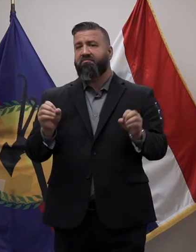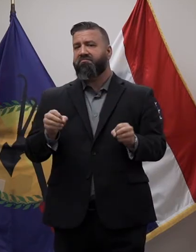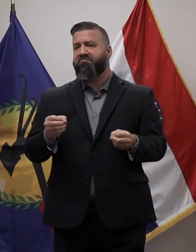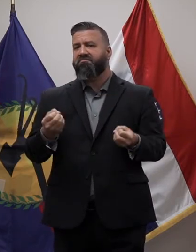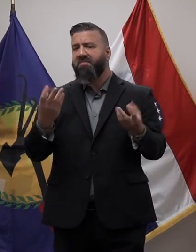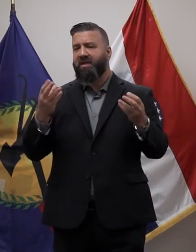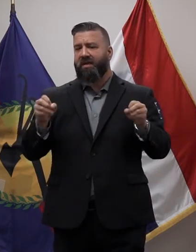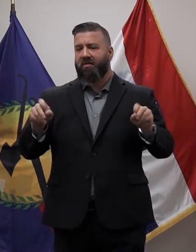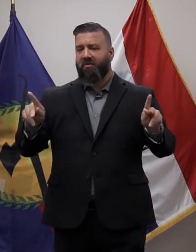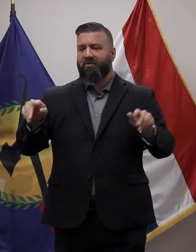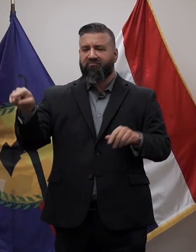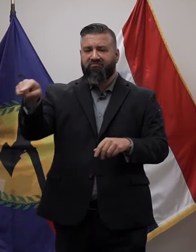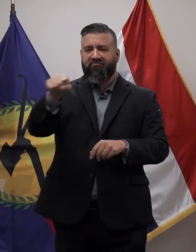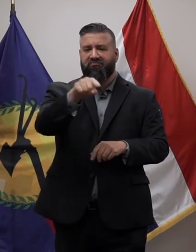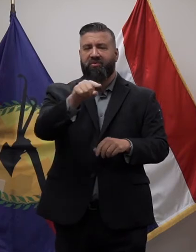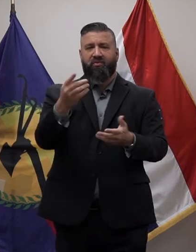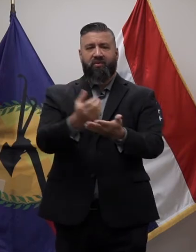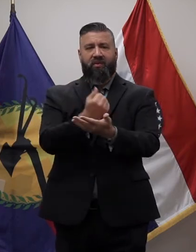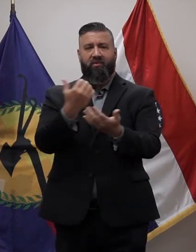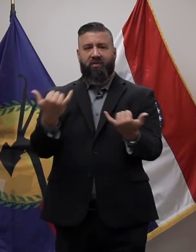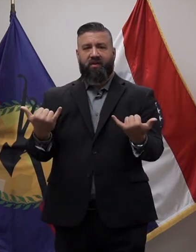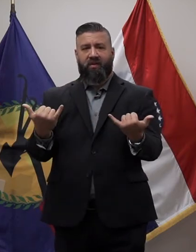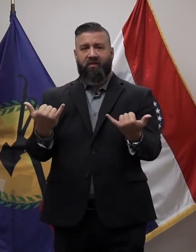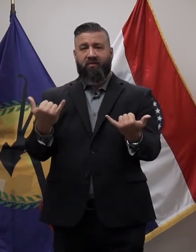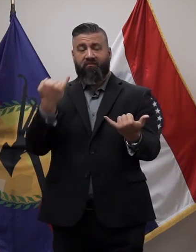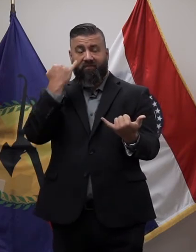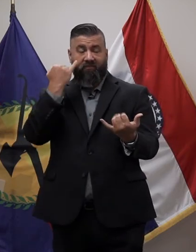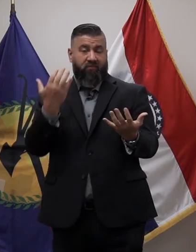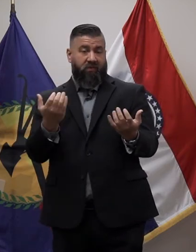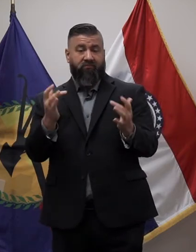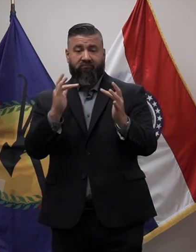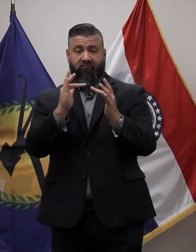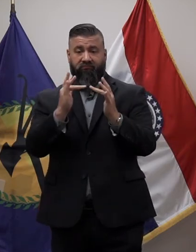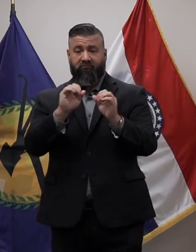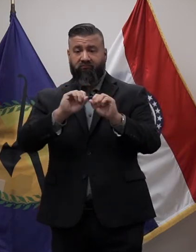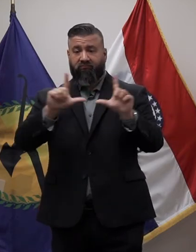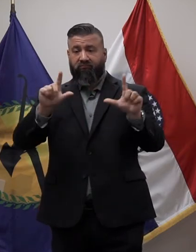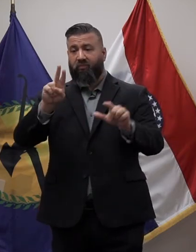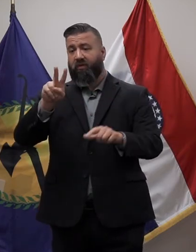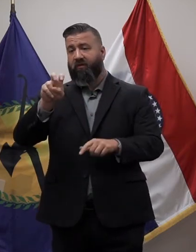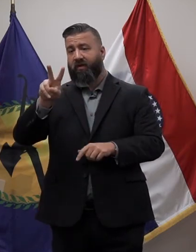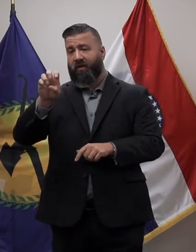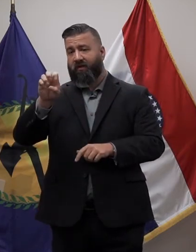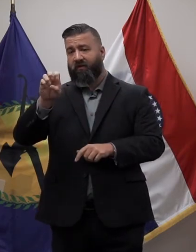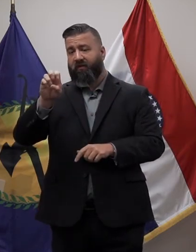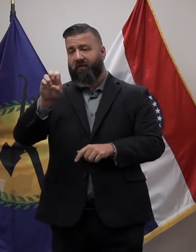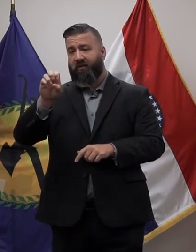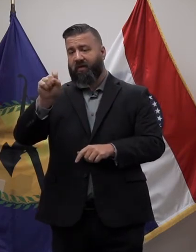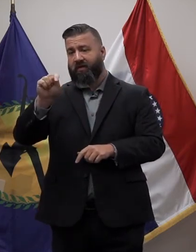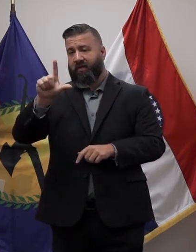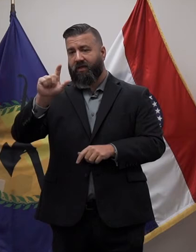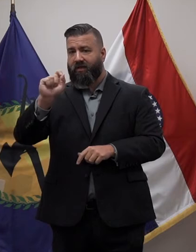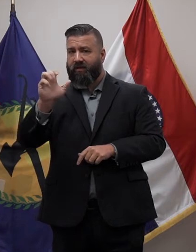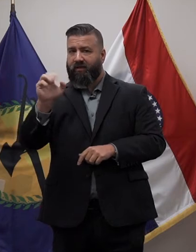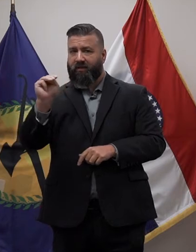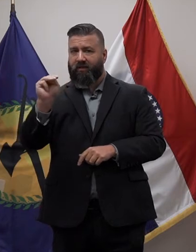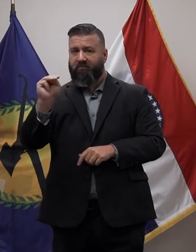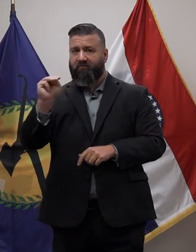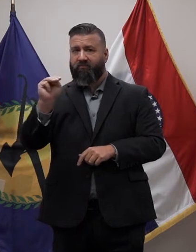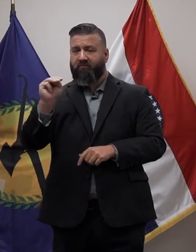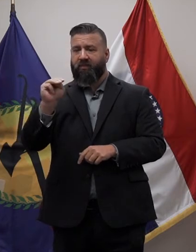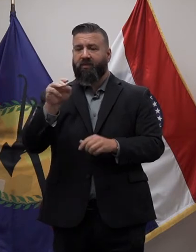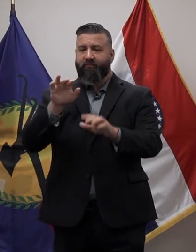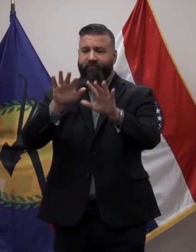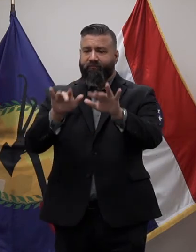today. Go to revivestl.com and click on Get Your Vaccine. There you can type in your zip code and